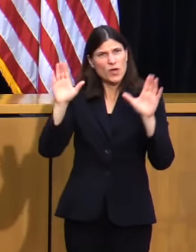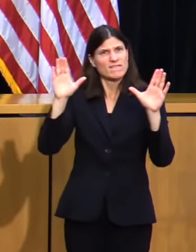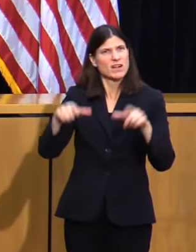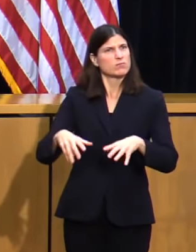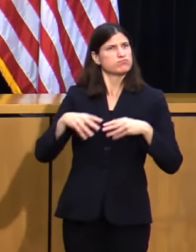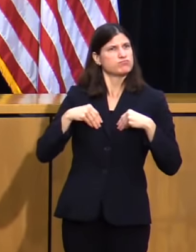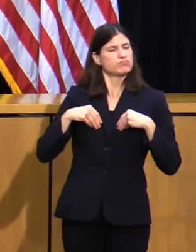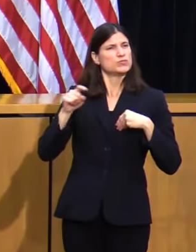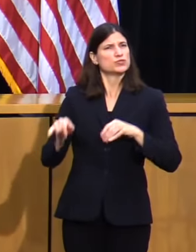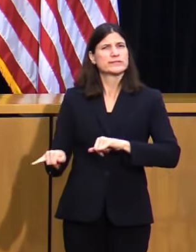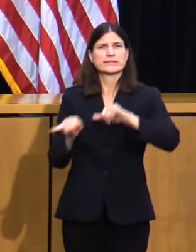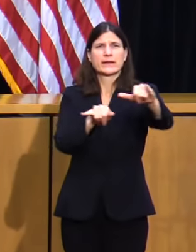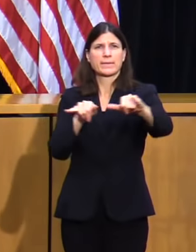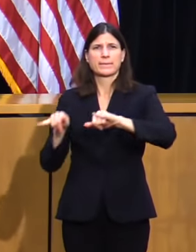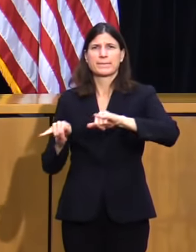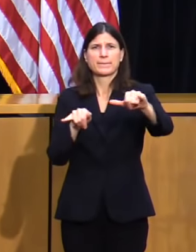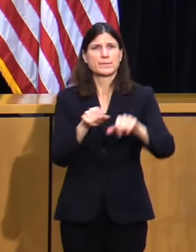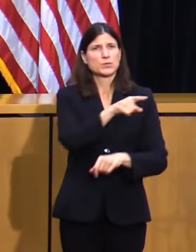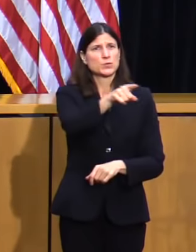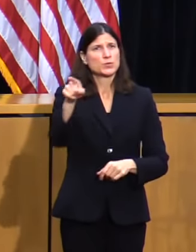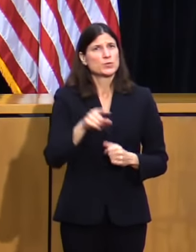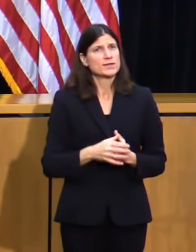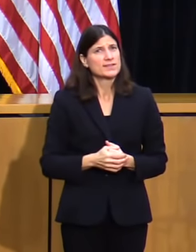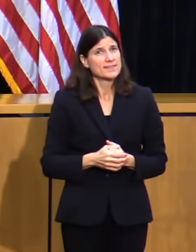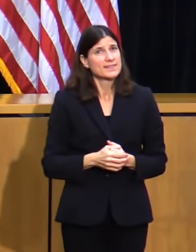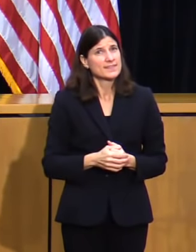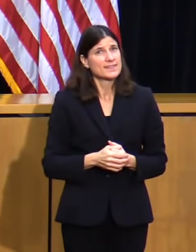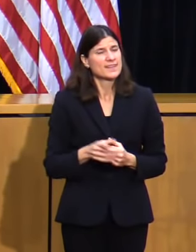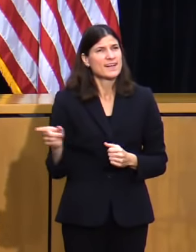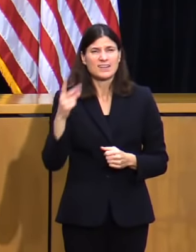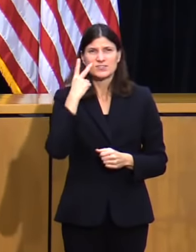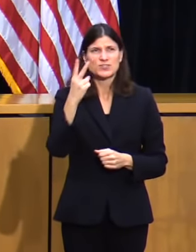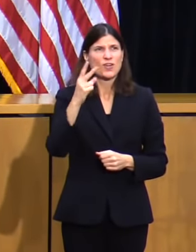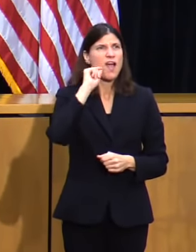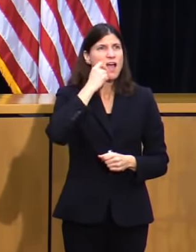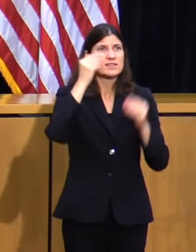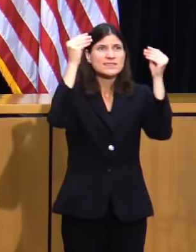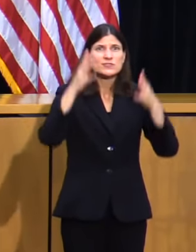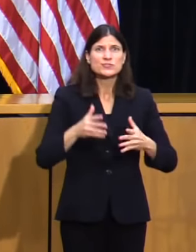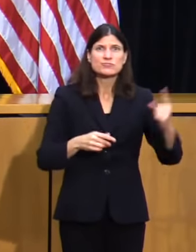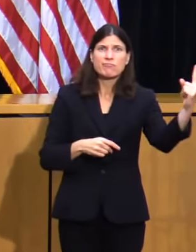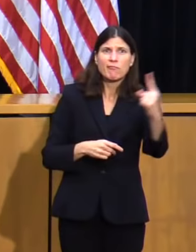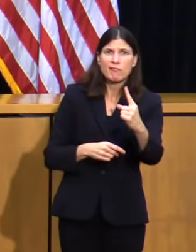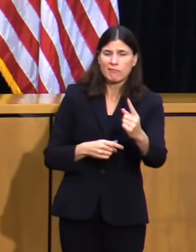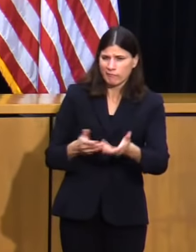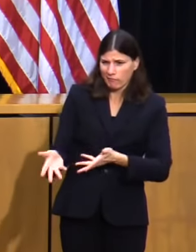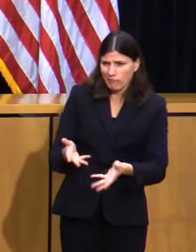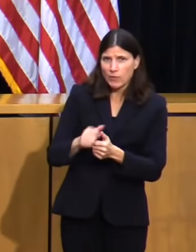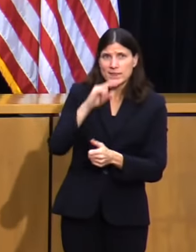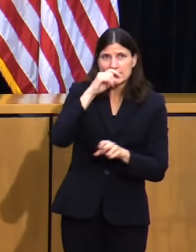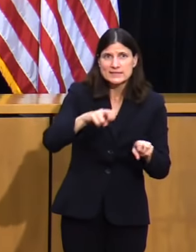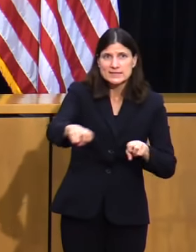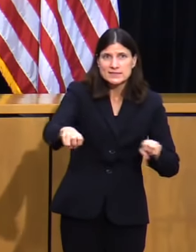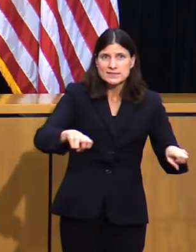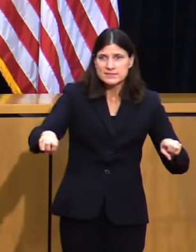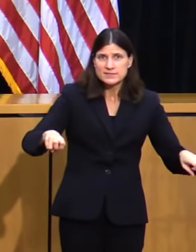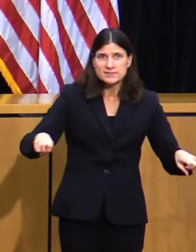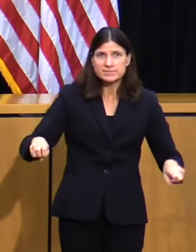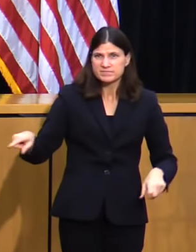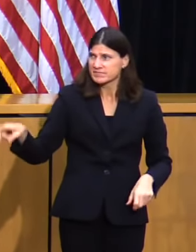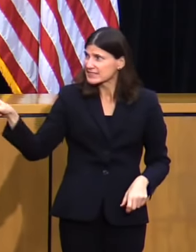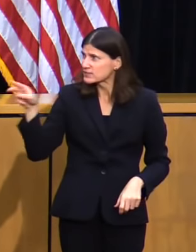And when you watch the interplay between a teacher and a classroom, where that teacher can look directly at every student and